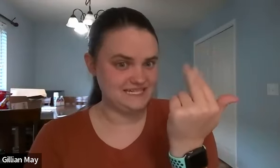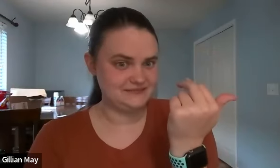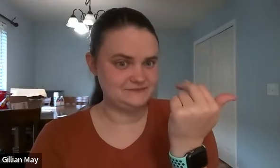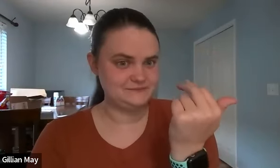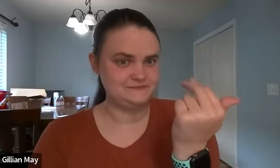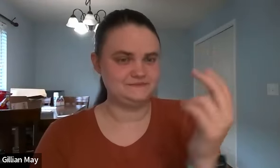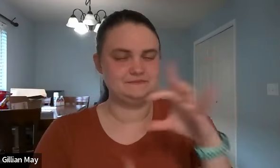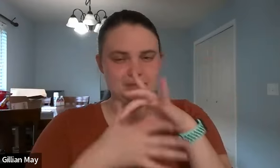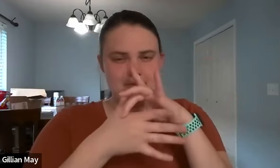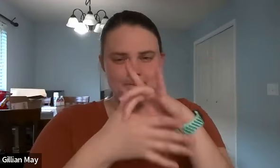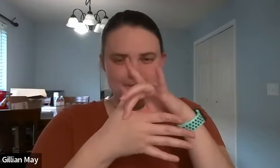13.